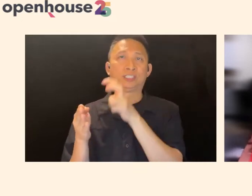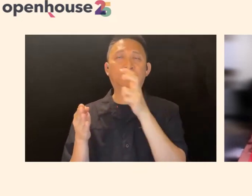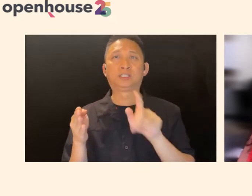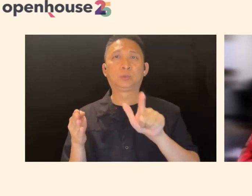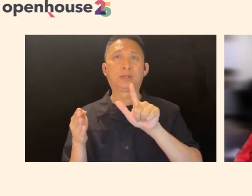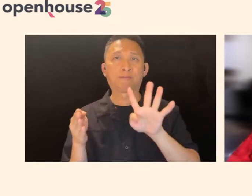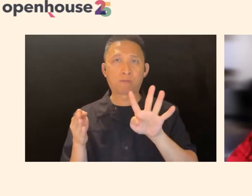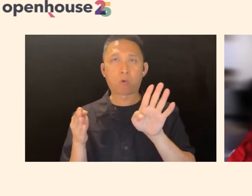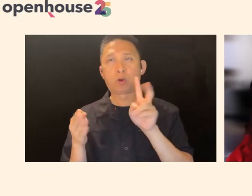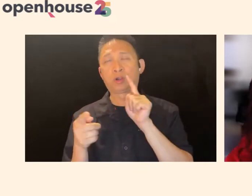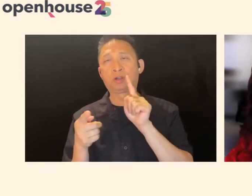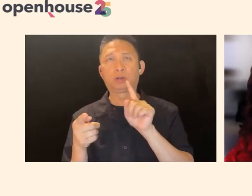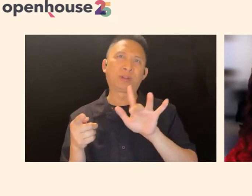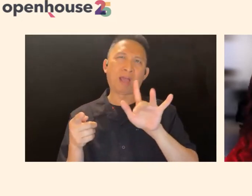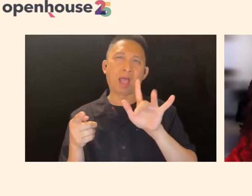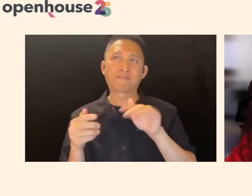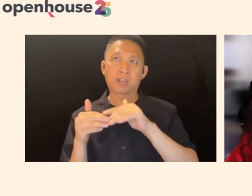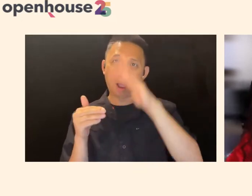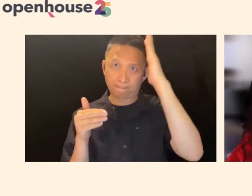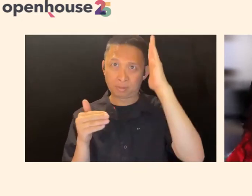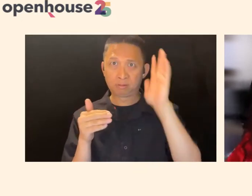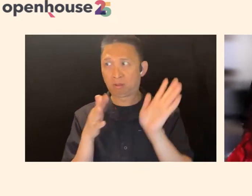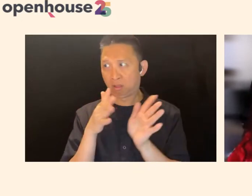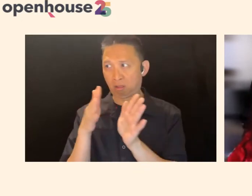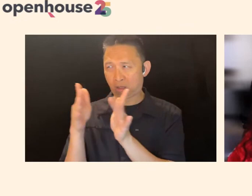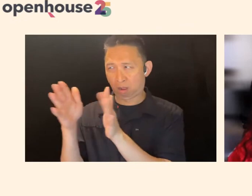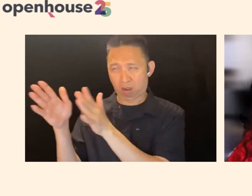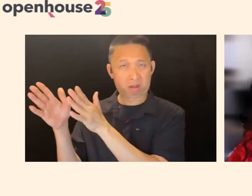for 25 and up,